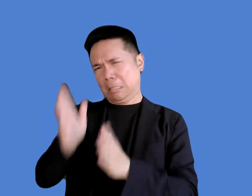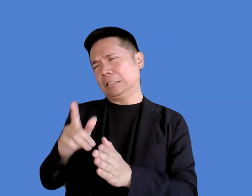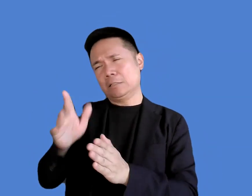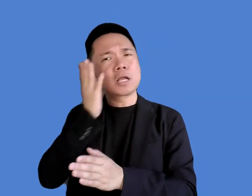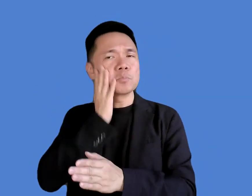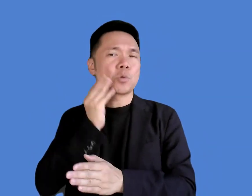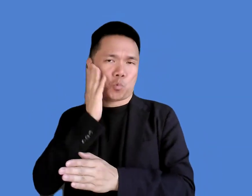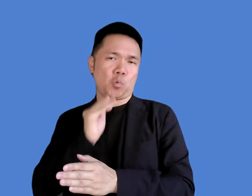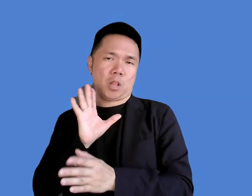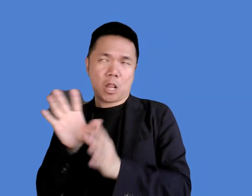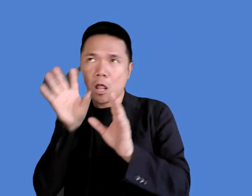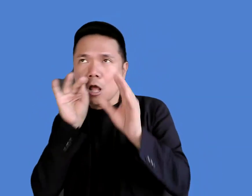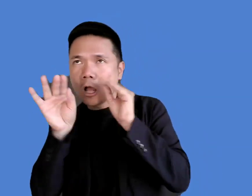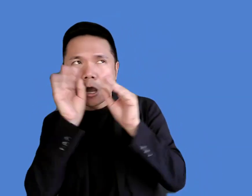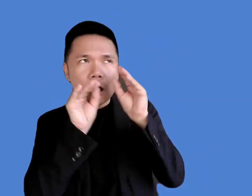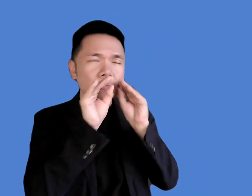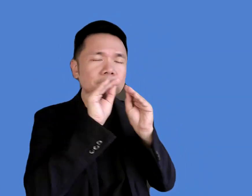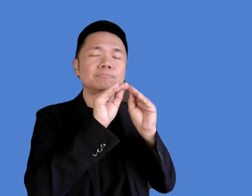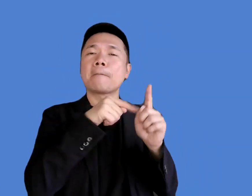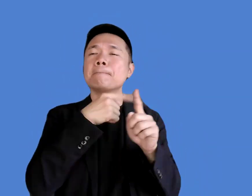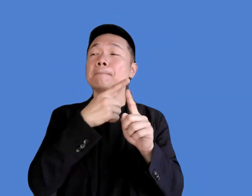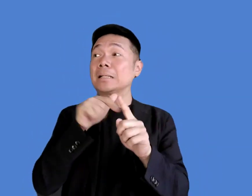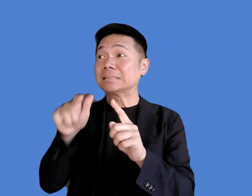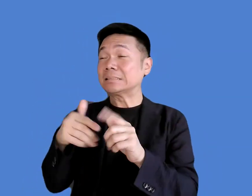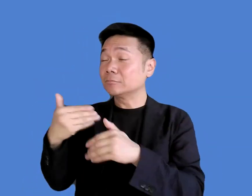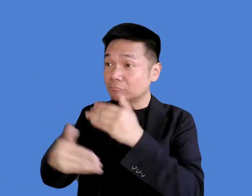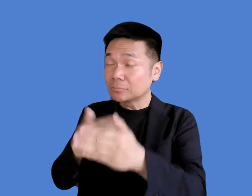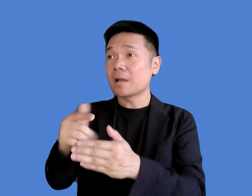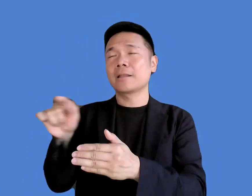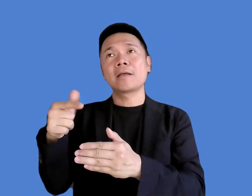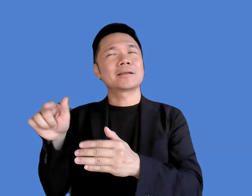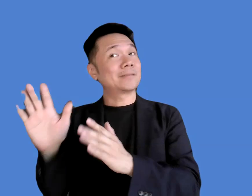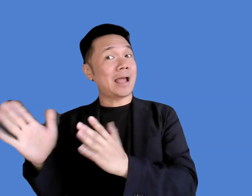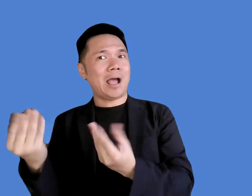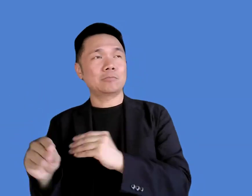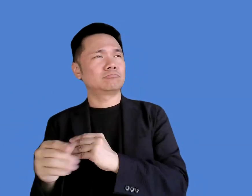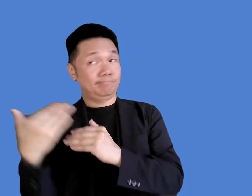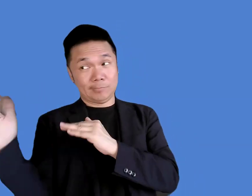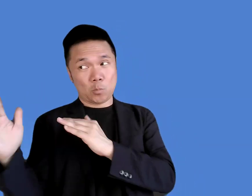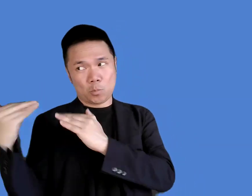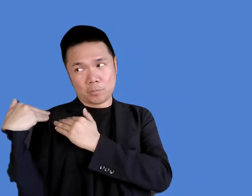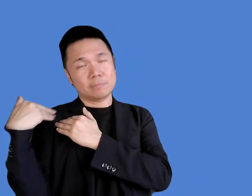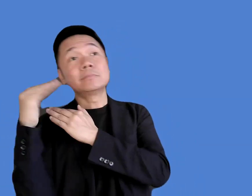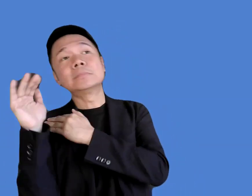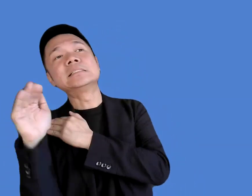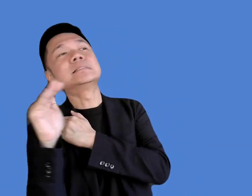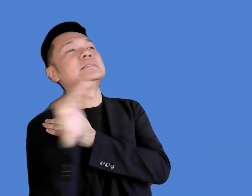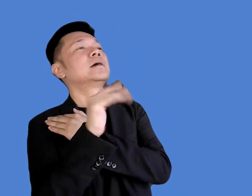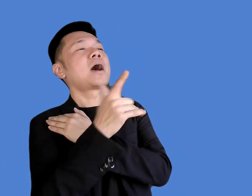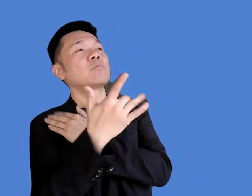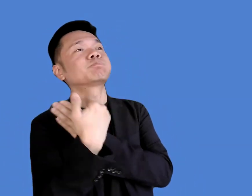as well as making sure there's accountability at the end, right? So moving on from gender, we